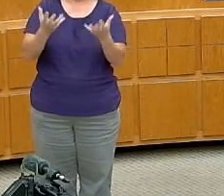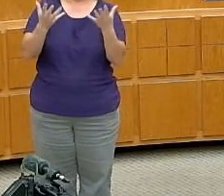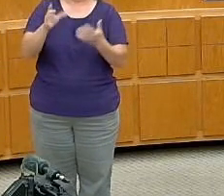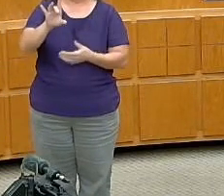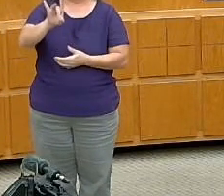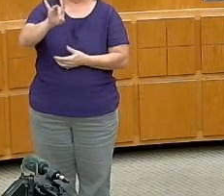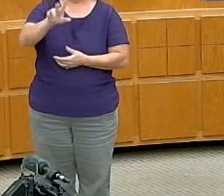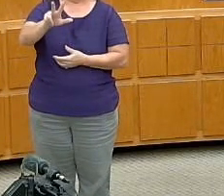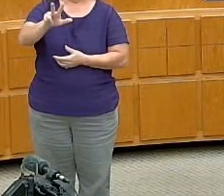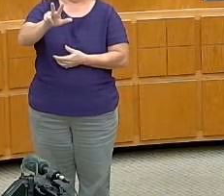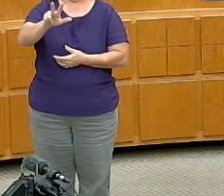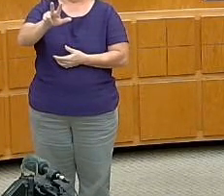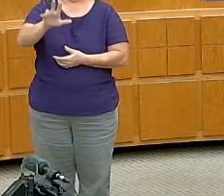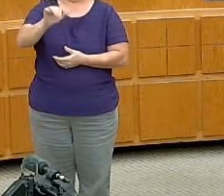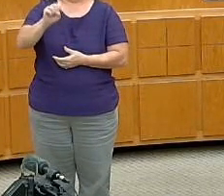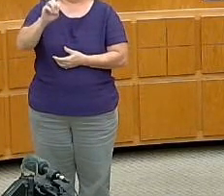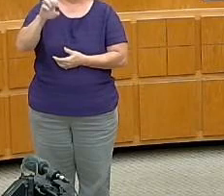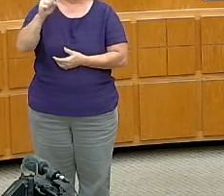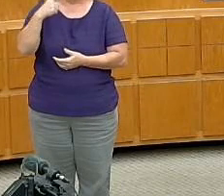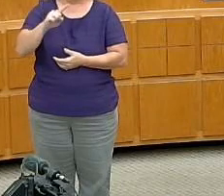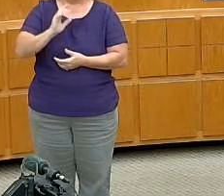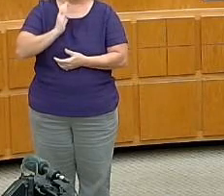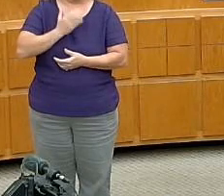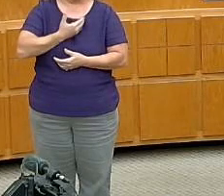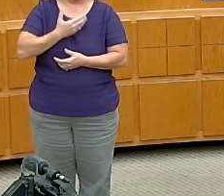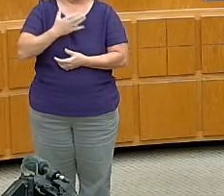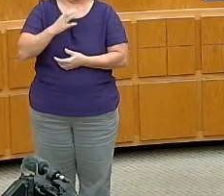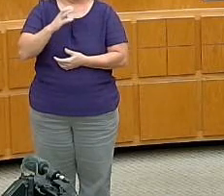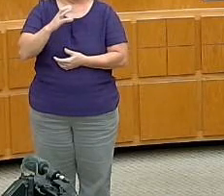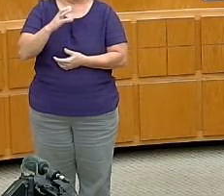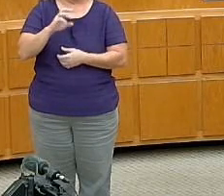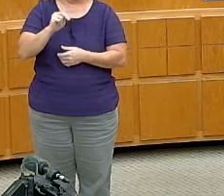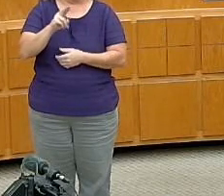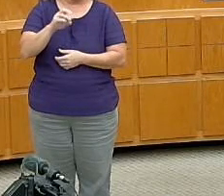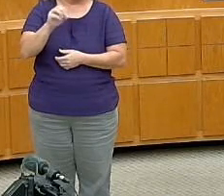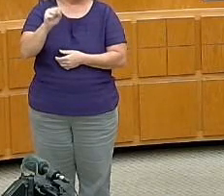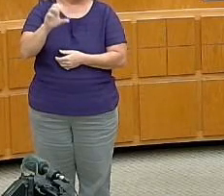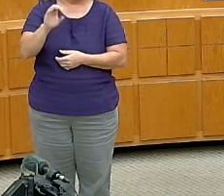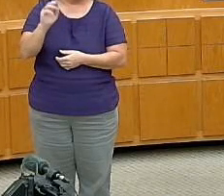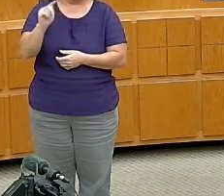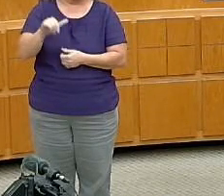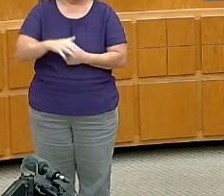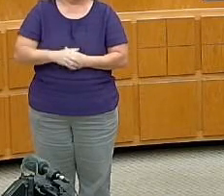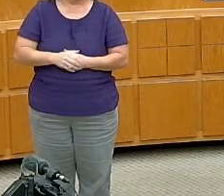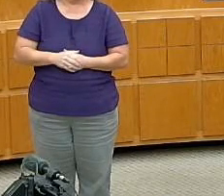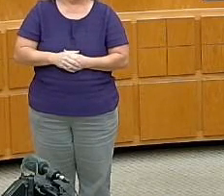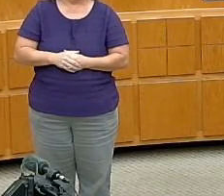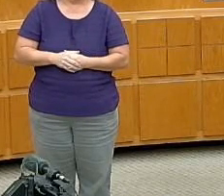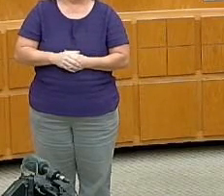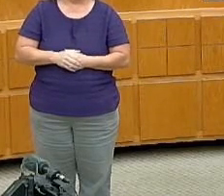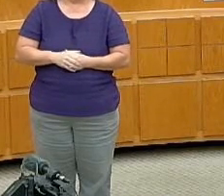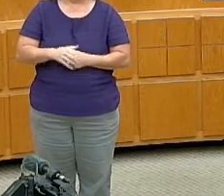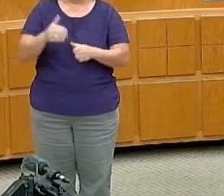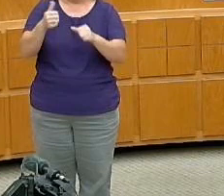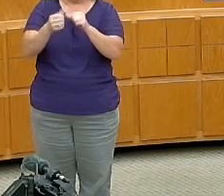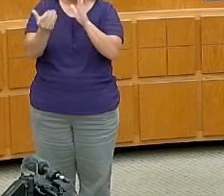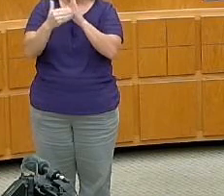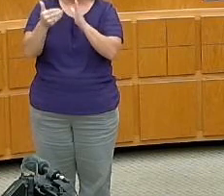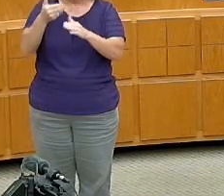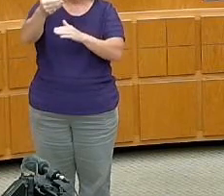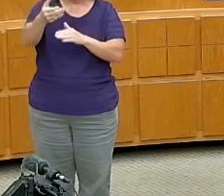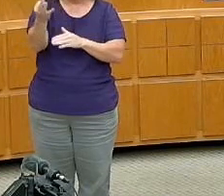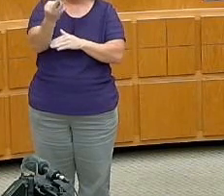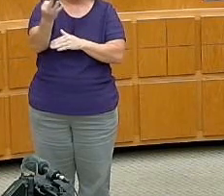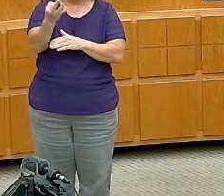cases for Nueces County. As we talk about that curve, as a reminder, this Friday, Texas A&M will be here again to update